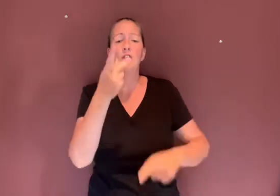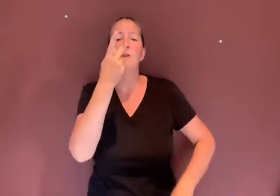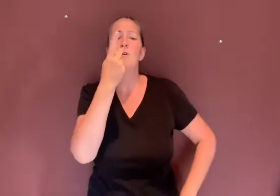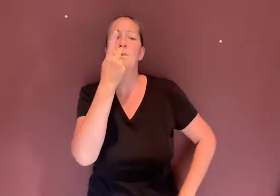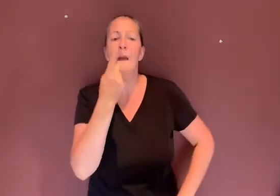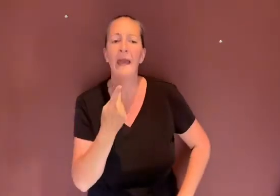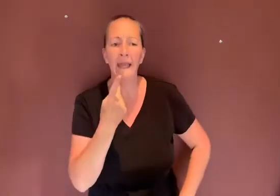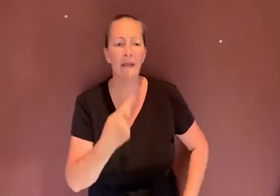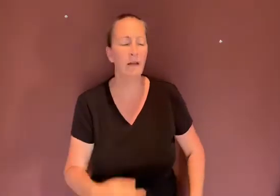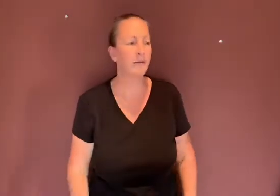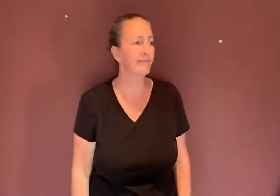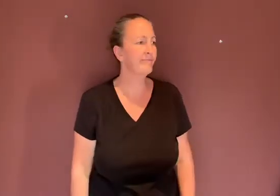too pink.